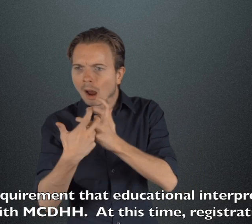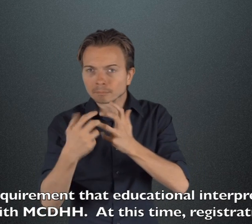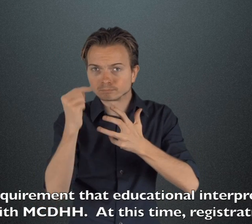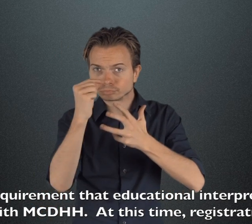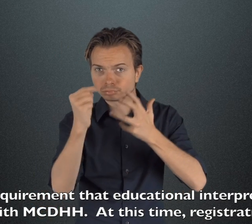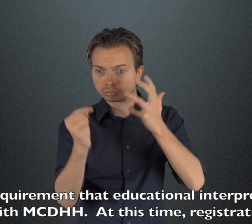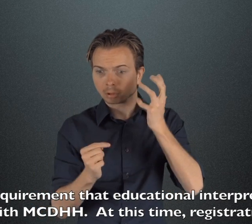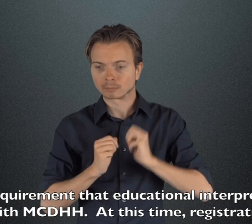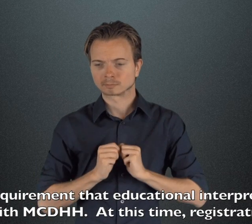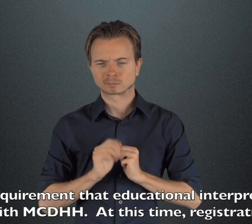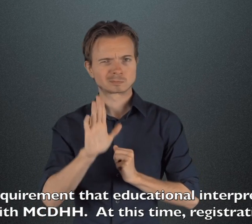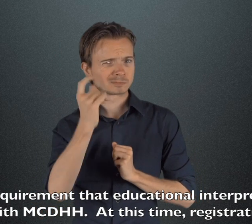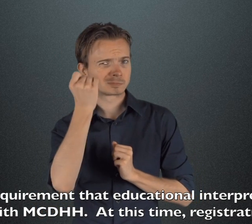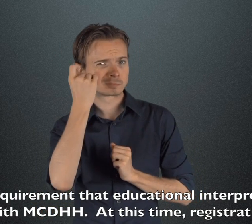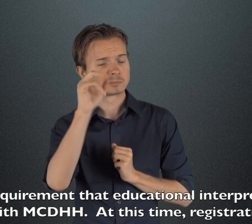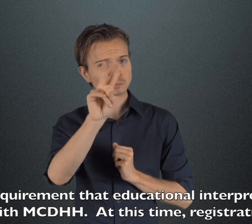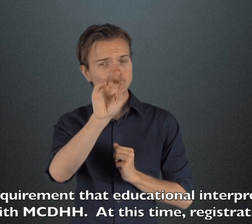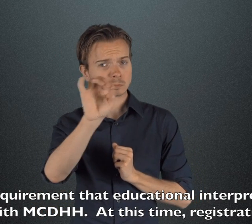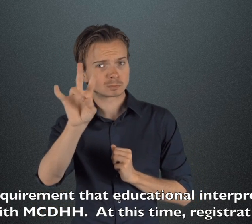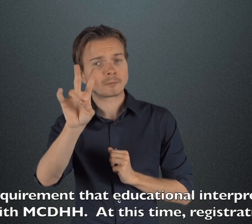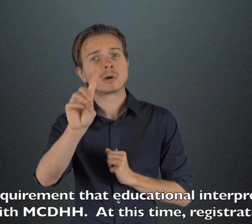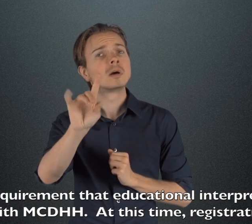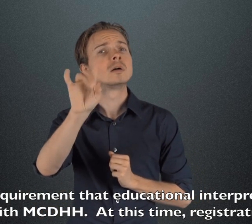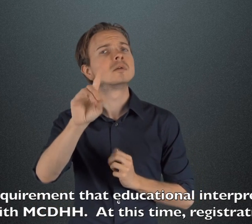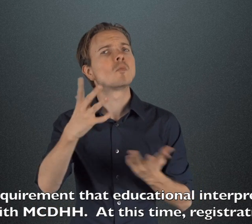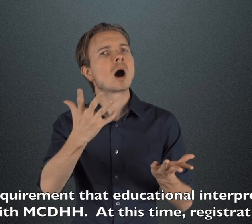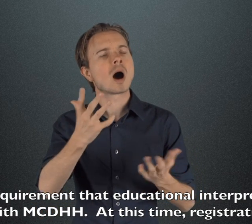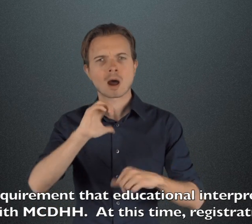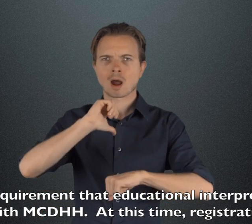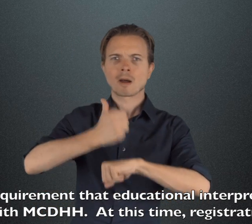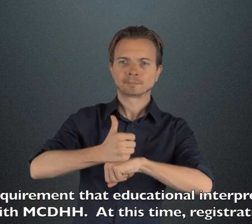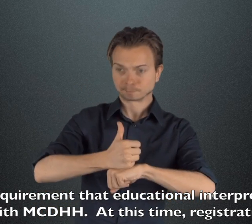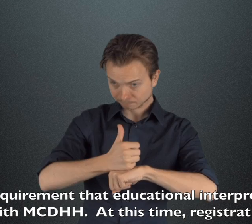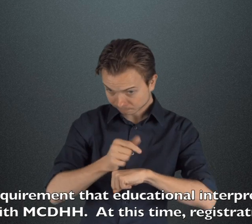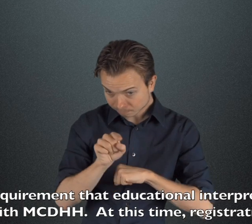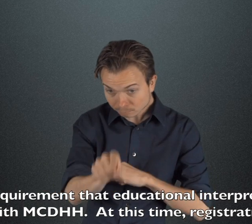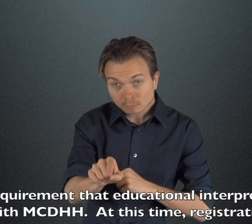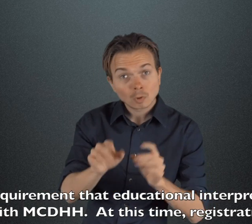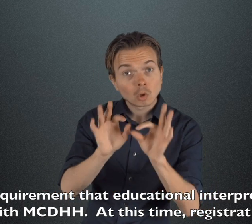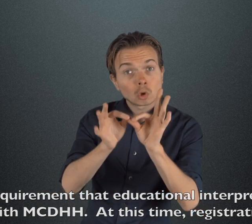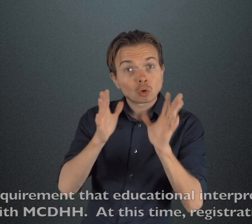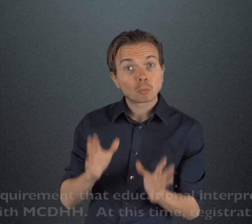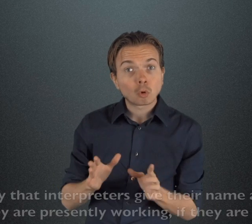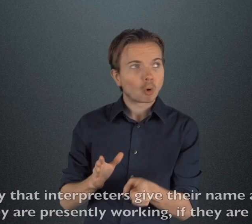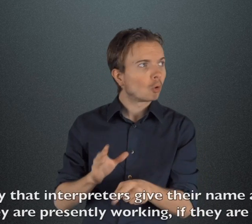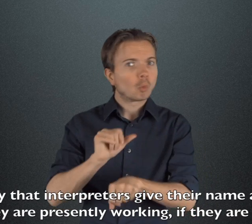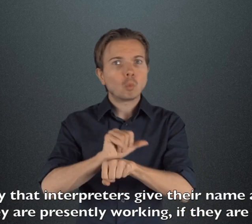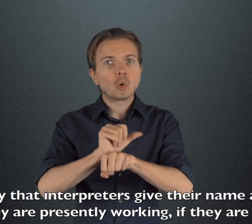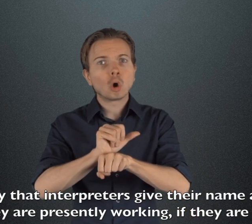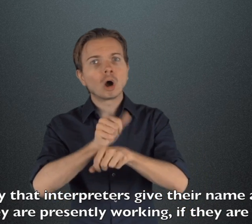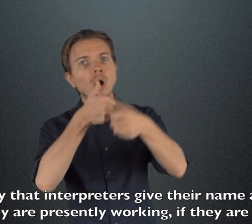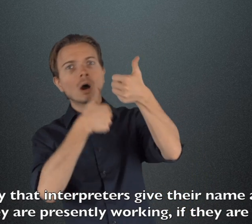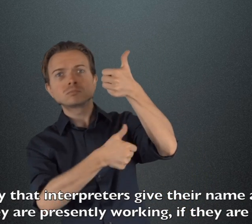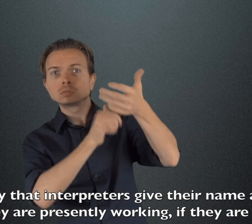personnel, and in 2007 issued a requirement that educational interpreters must register